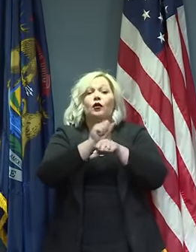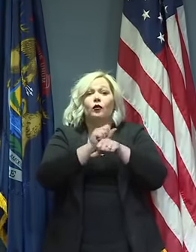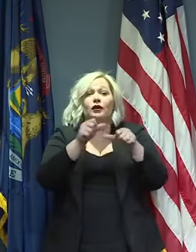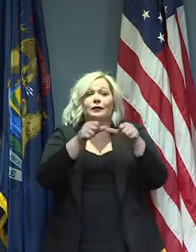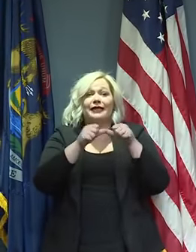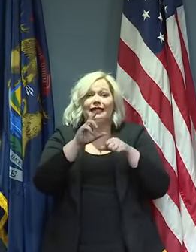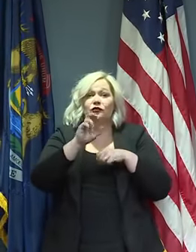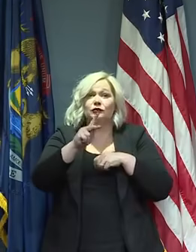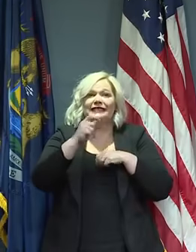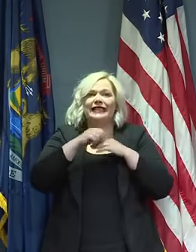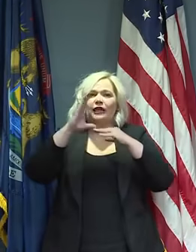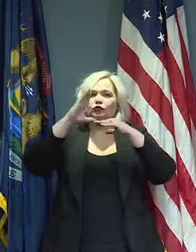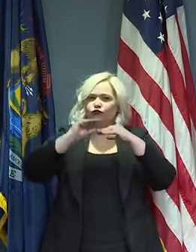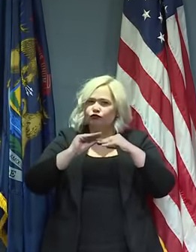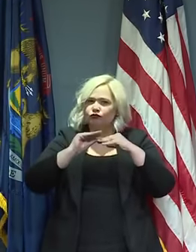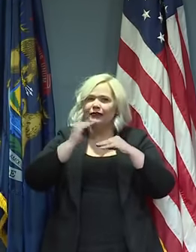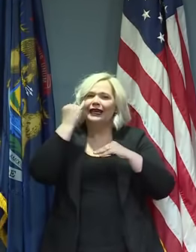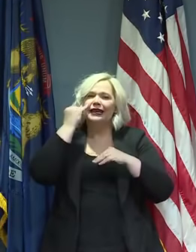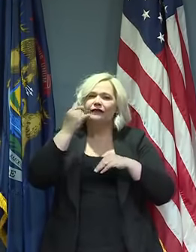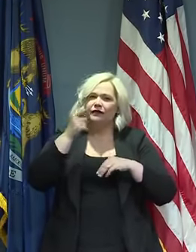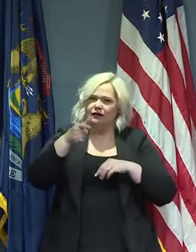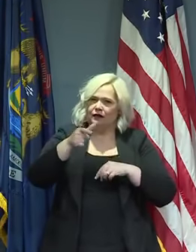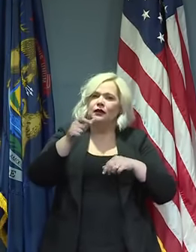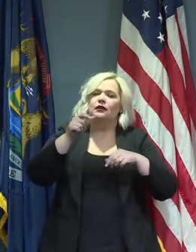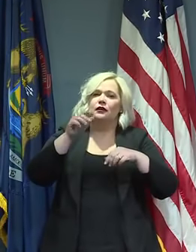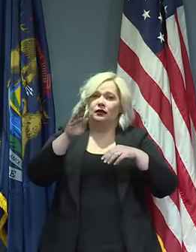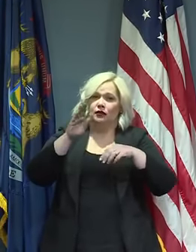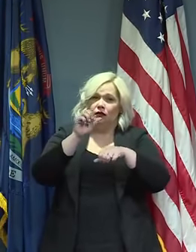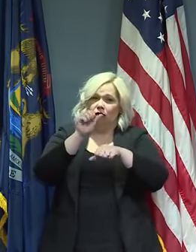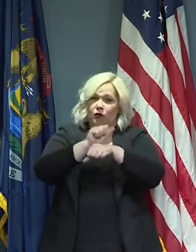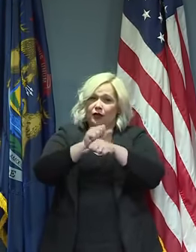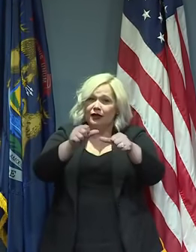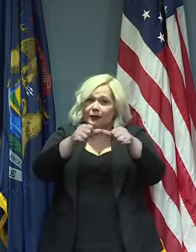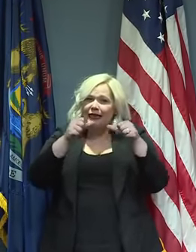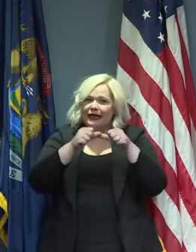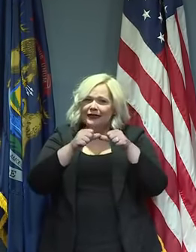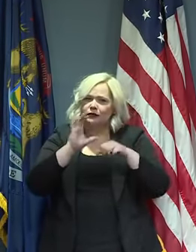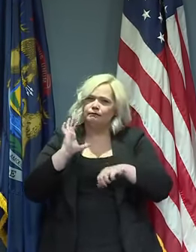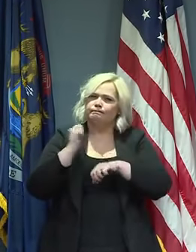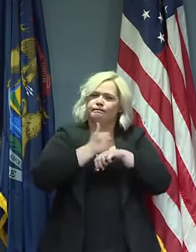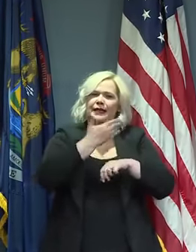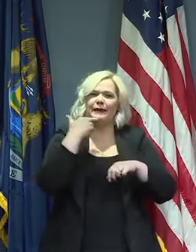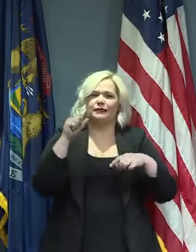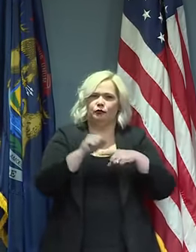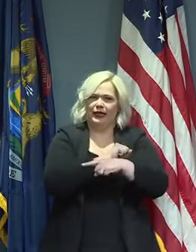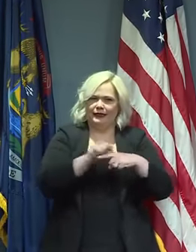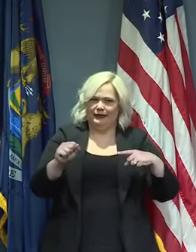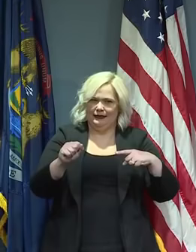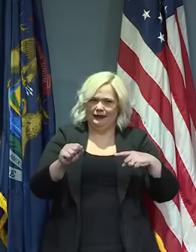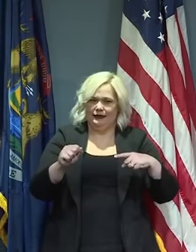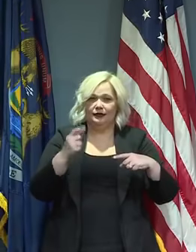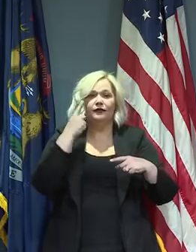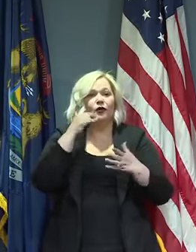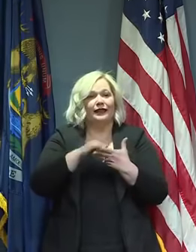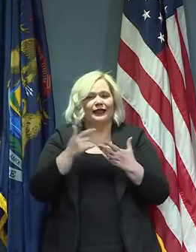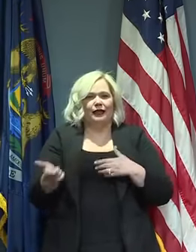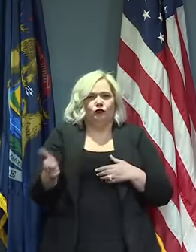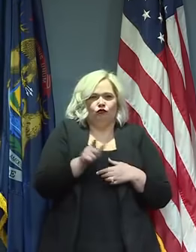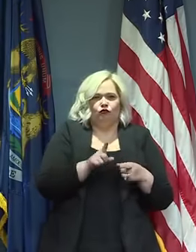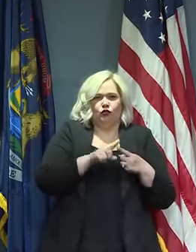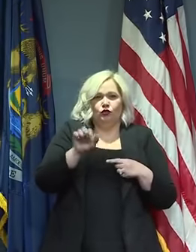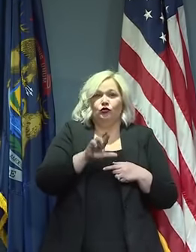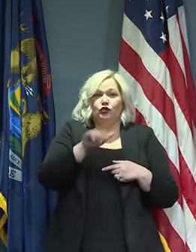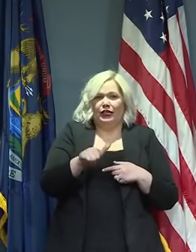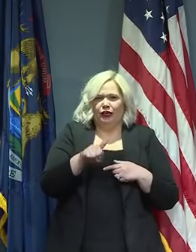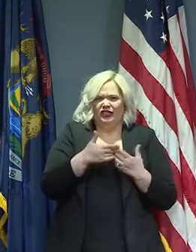lowered by implementing a series of workplace best practices. And with that, I will stop and turn it back over to Jerry to